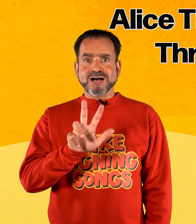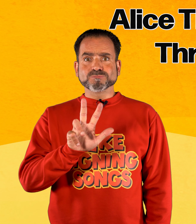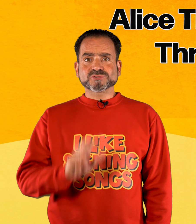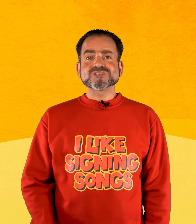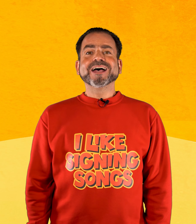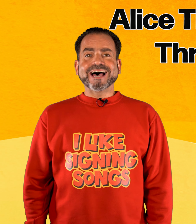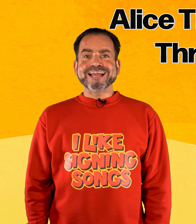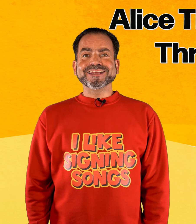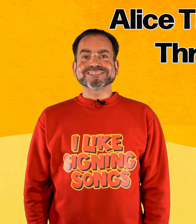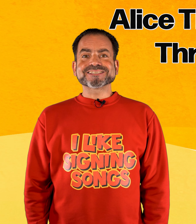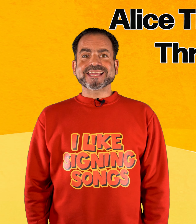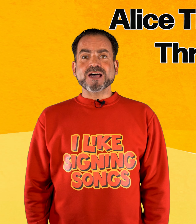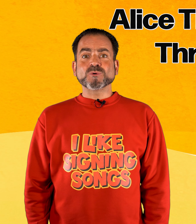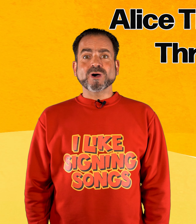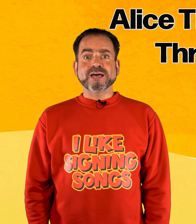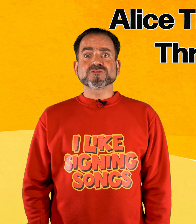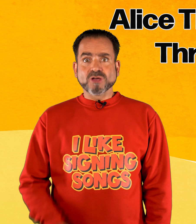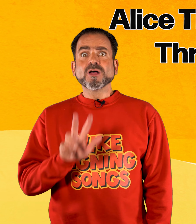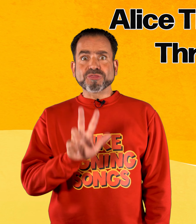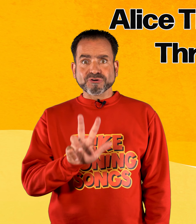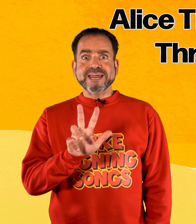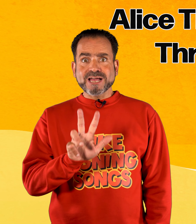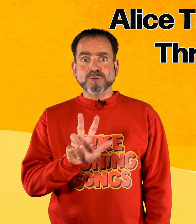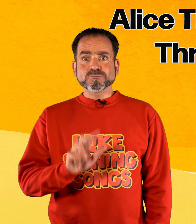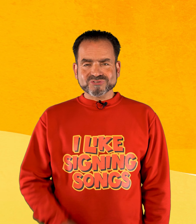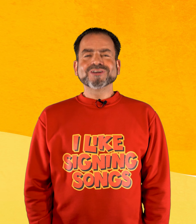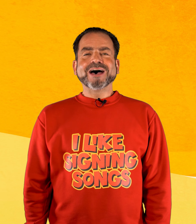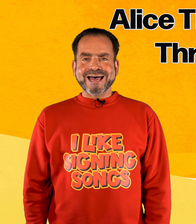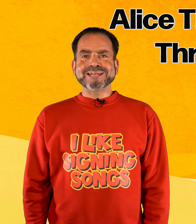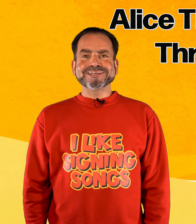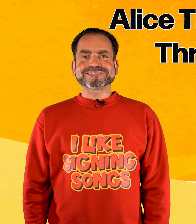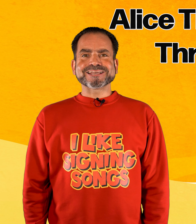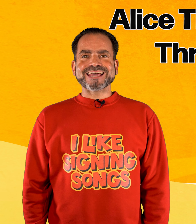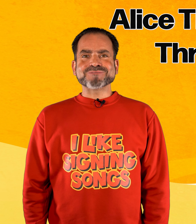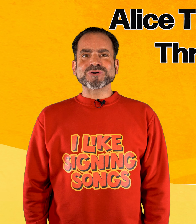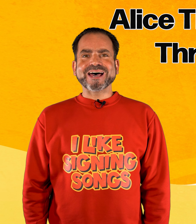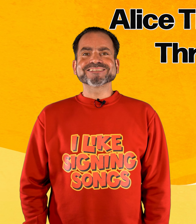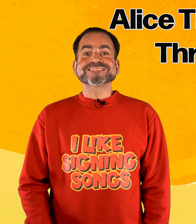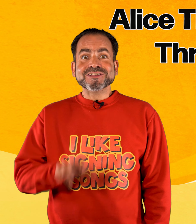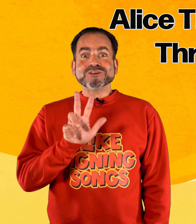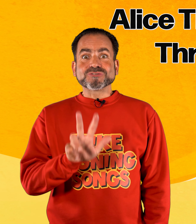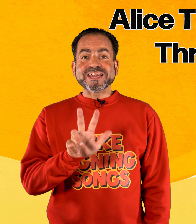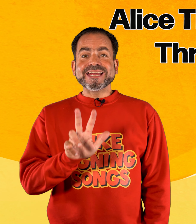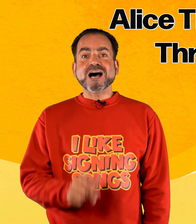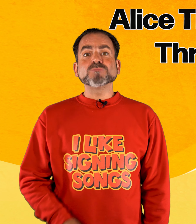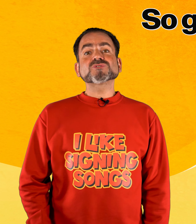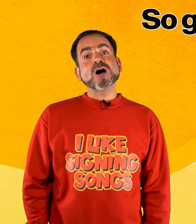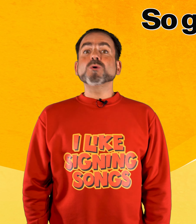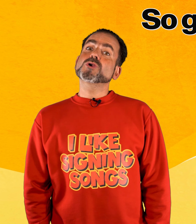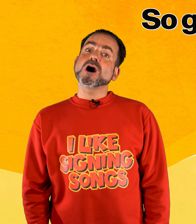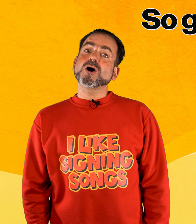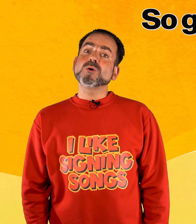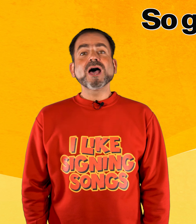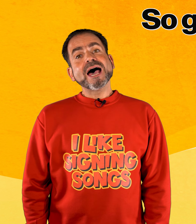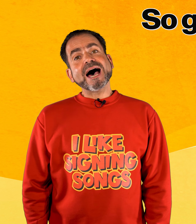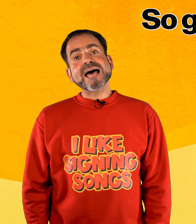humps. Alice the camel has 3 humps. Alice the camel has 3 humps. So go,